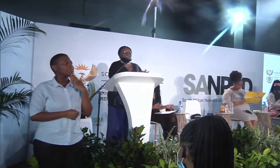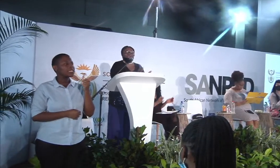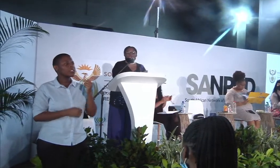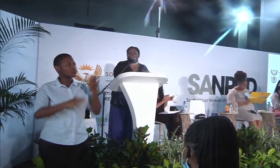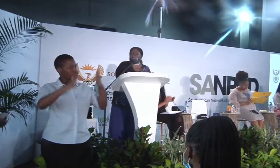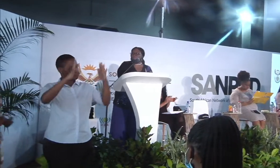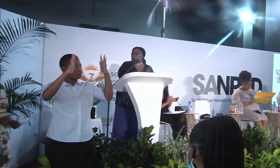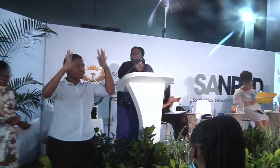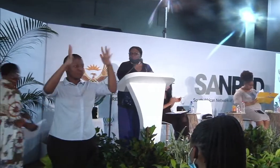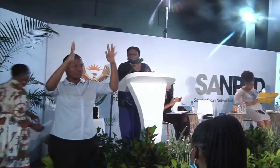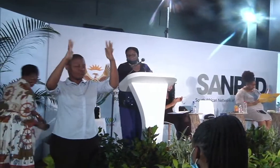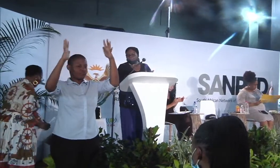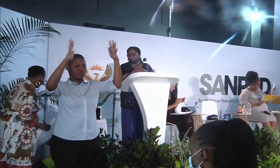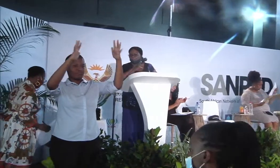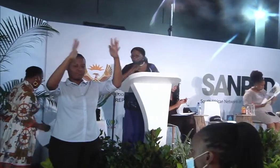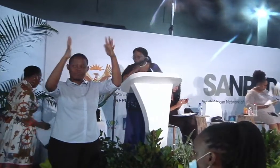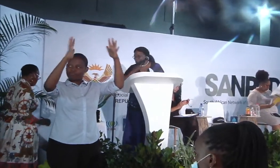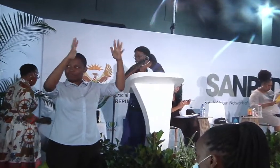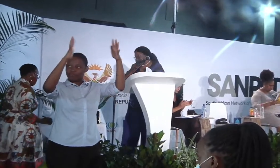ke ngezandla mayezala.